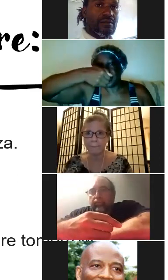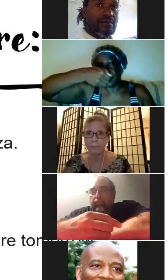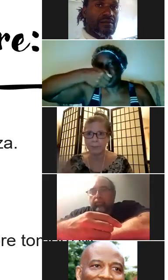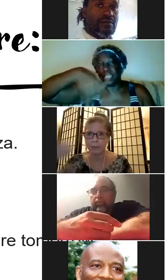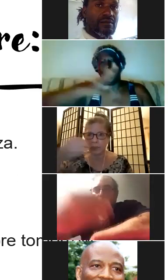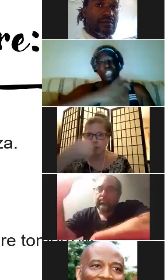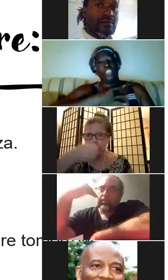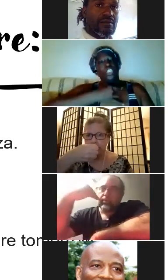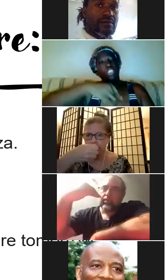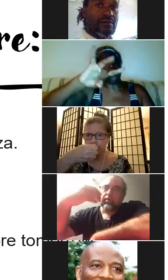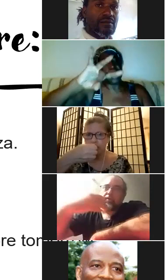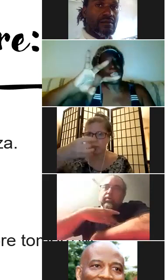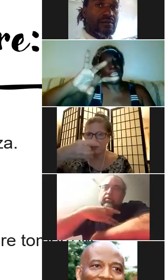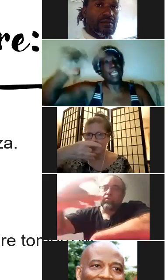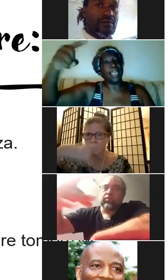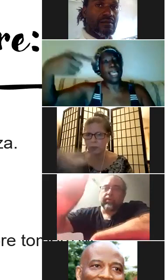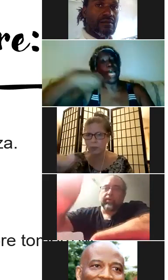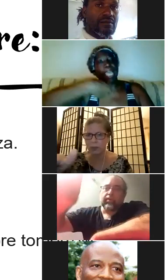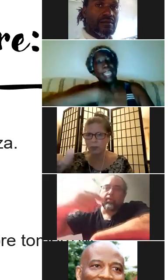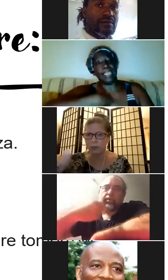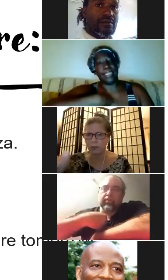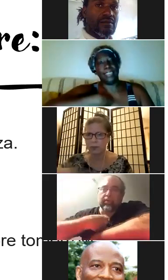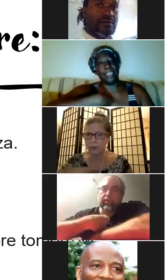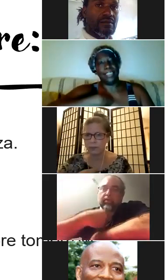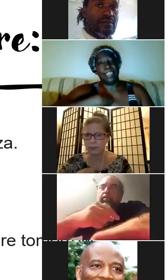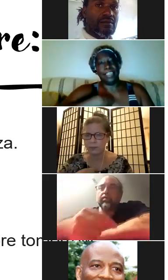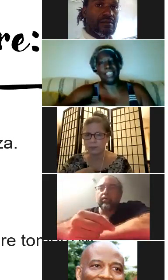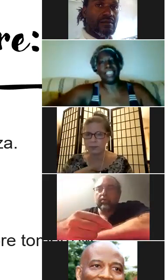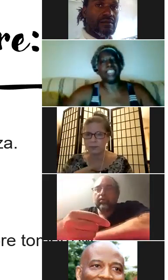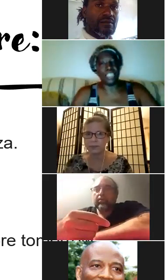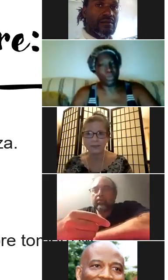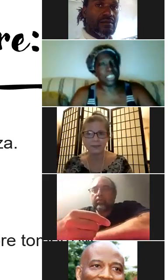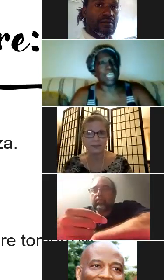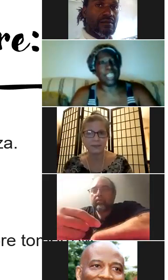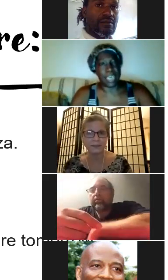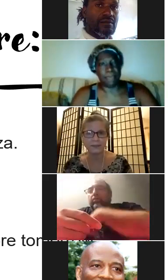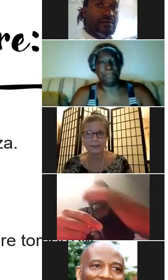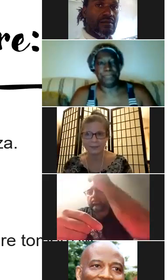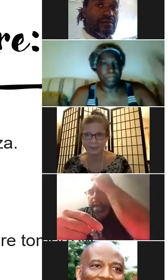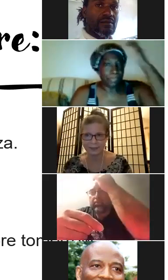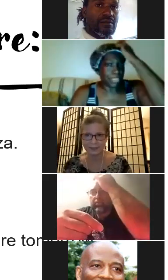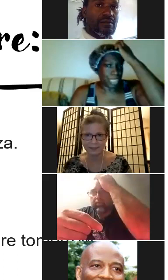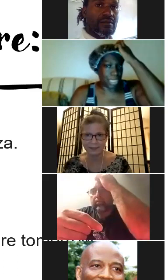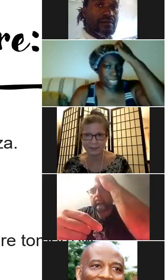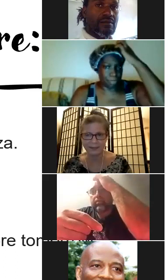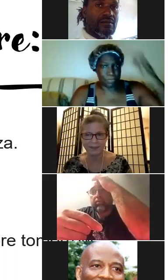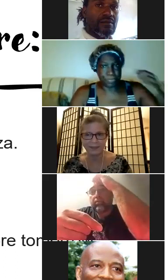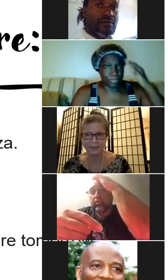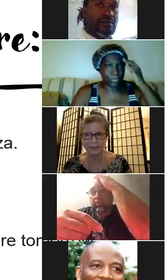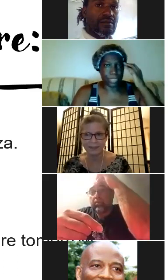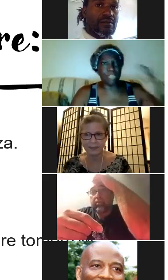Pizza, don't like I. Okay, That's how you would sign that. Okay.